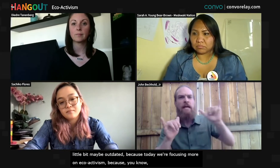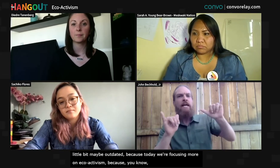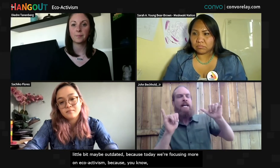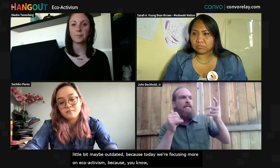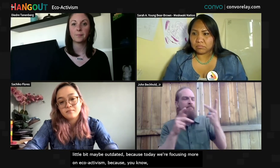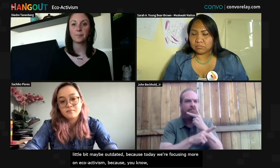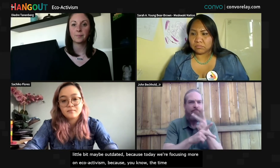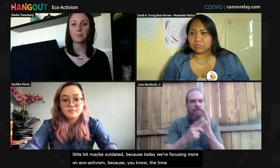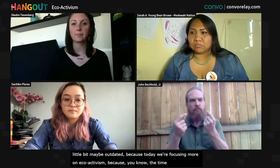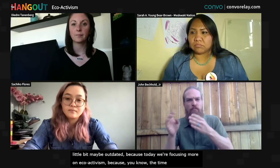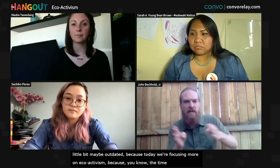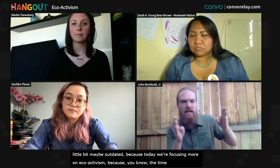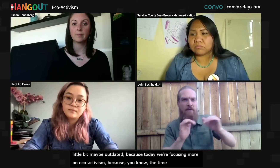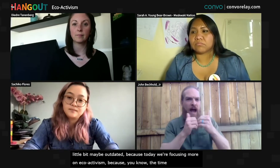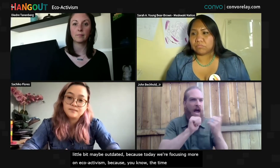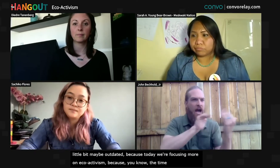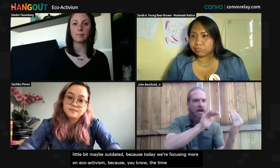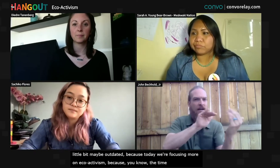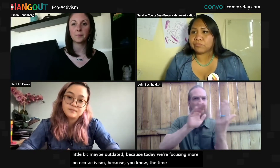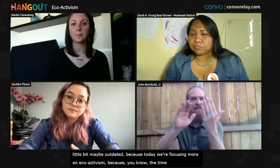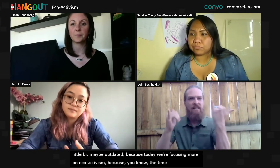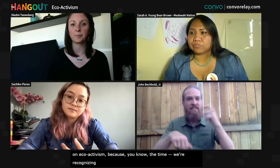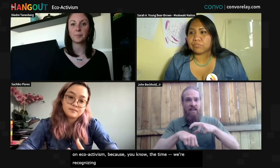we're recognizing that we need to do more